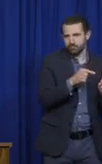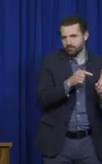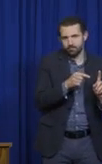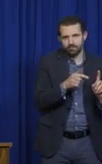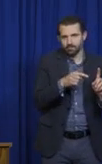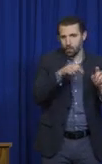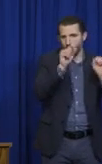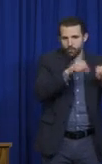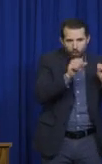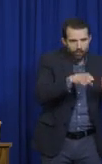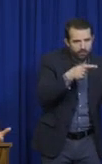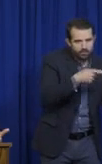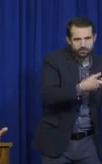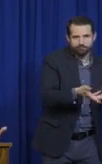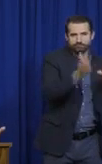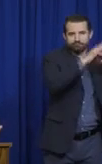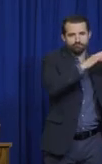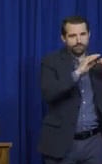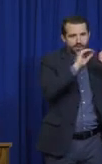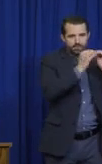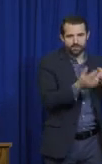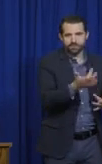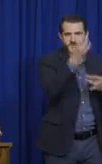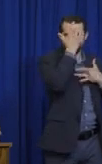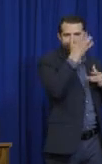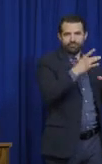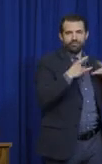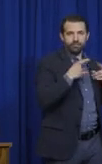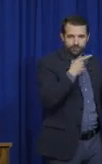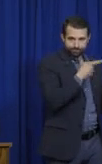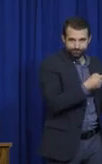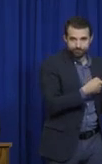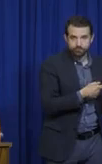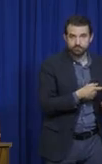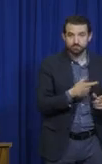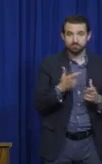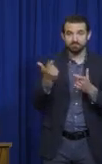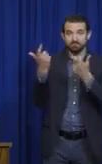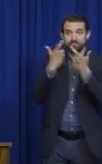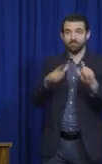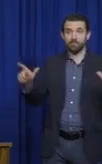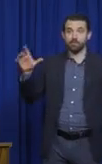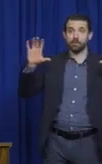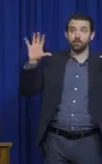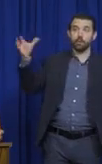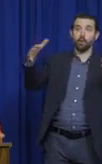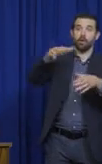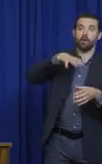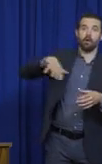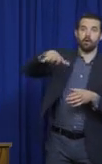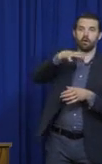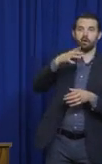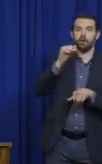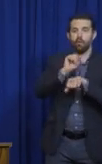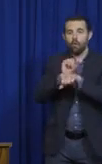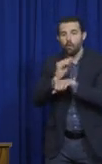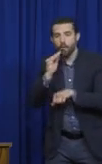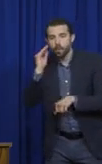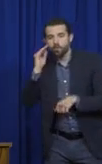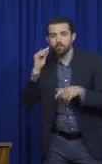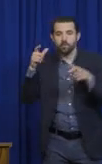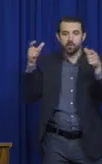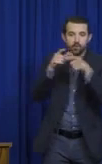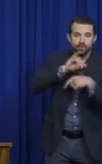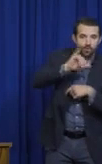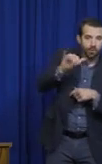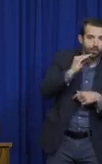have the ability to work from home and be able to isolate and be able to be quarantined, thus avoiding the path of the virus.